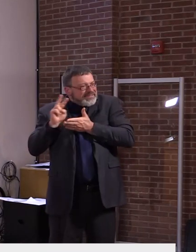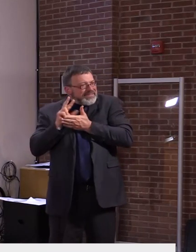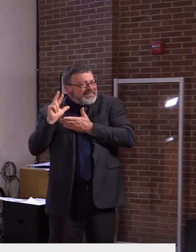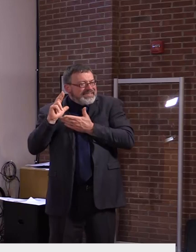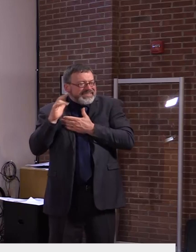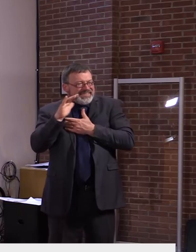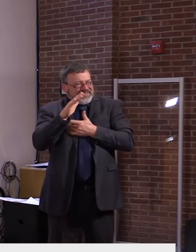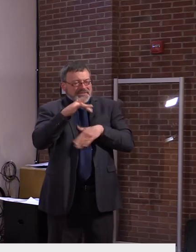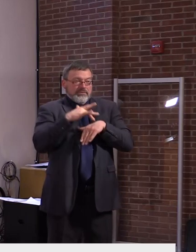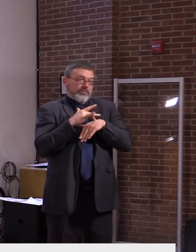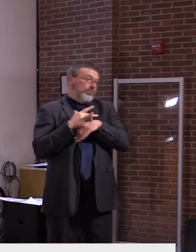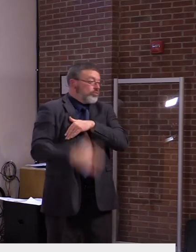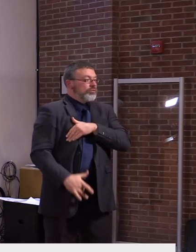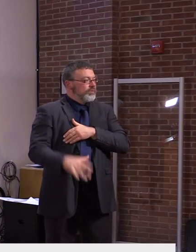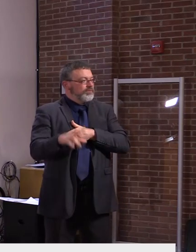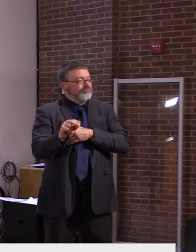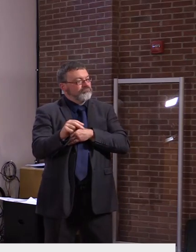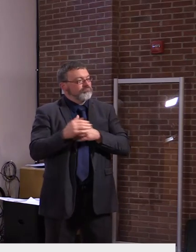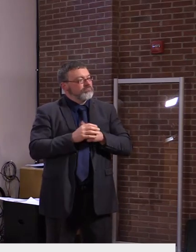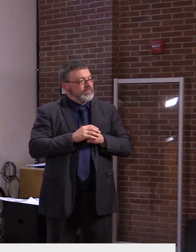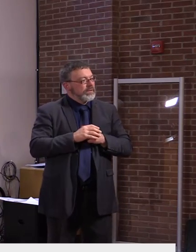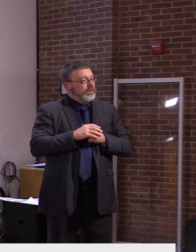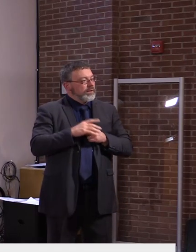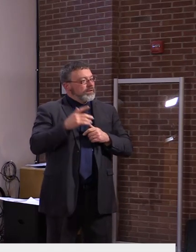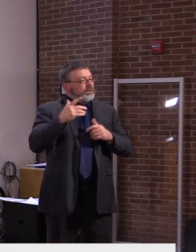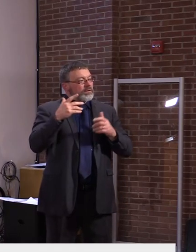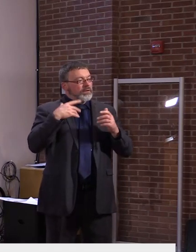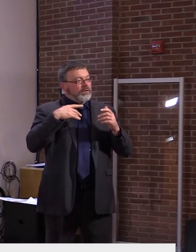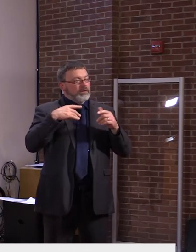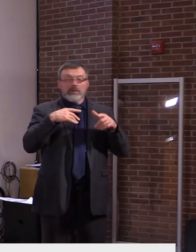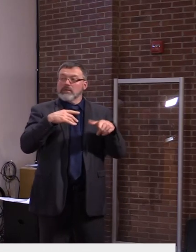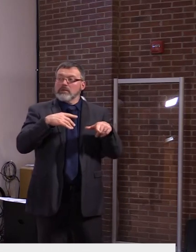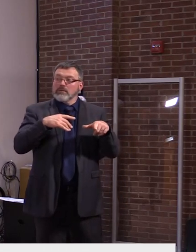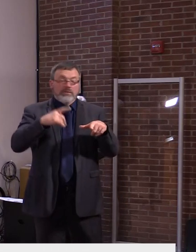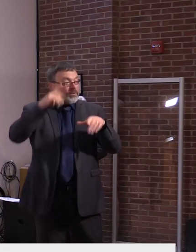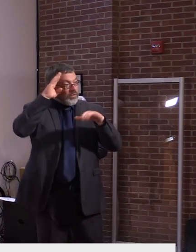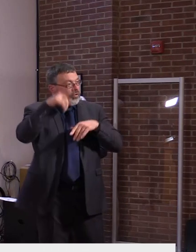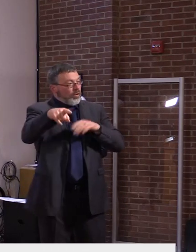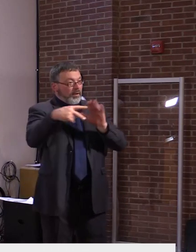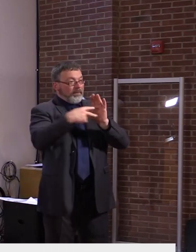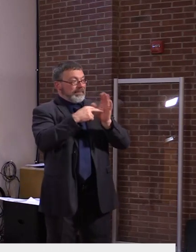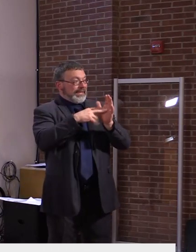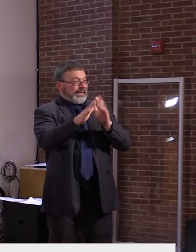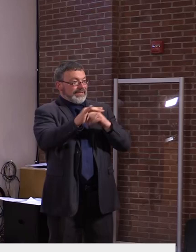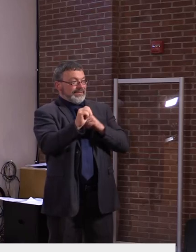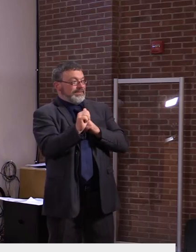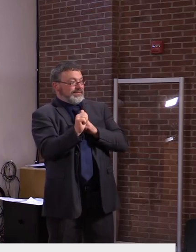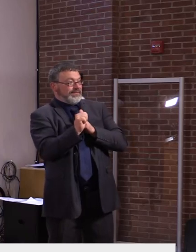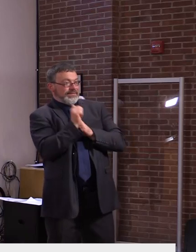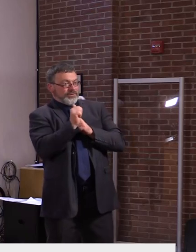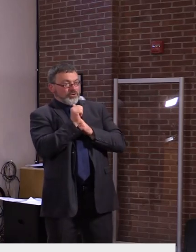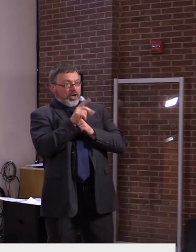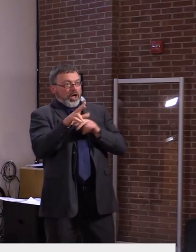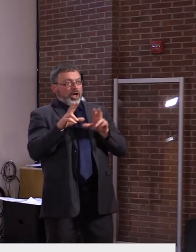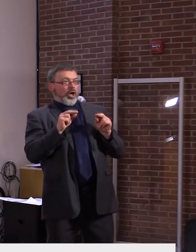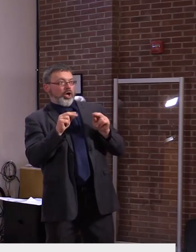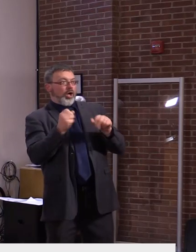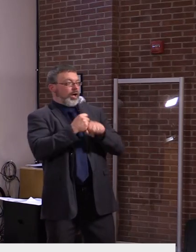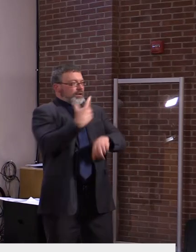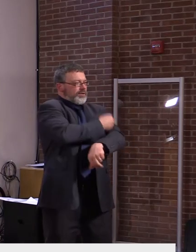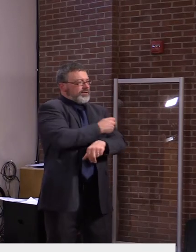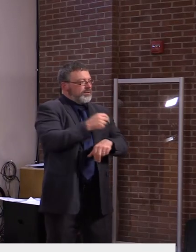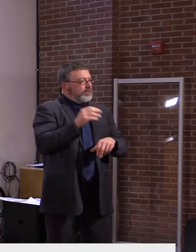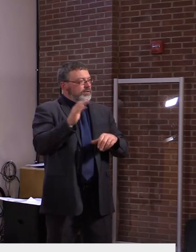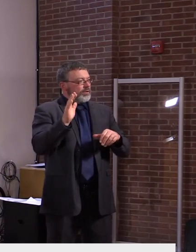And I hope the implication isn't that there's a potential danger from getting a booster that we would uncover very quickly,